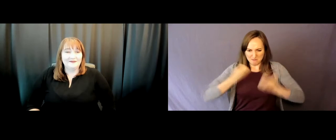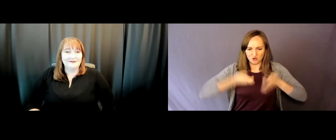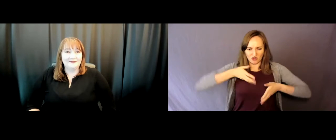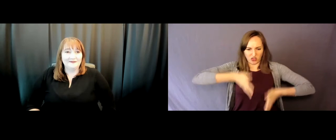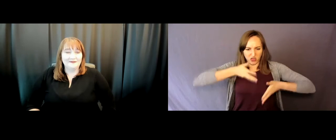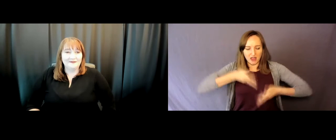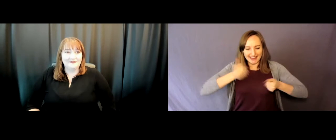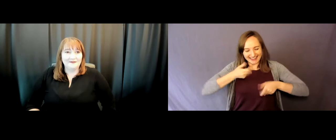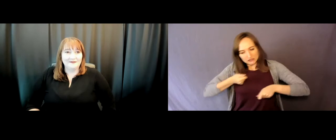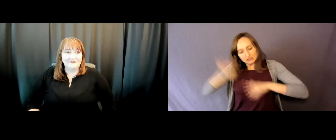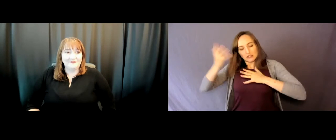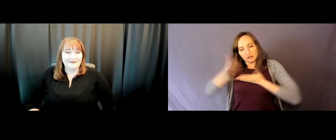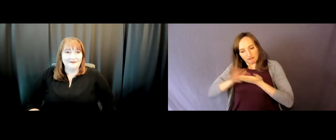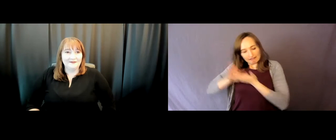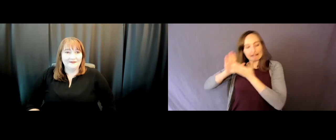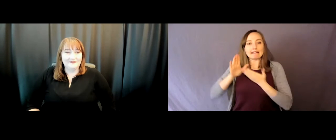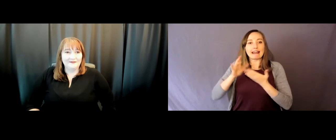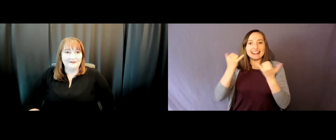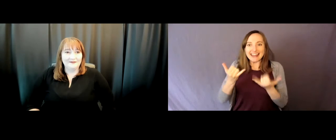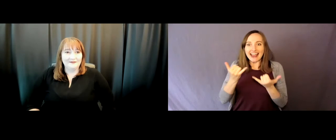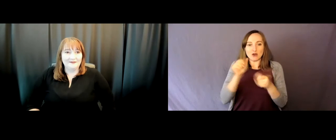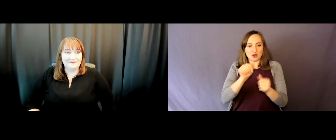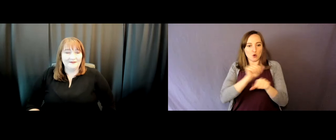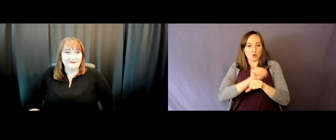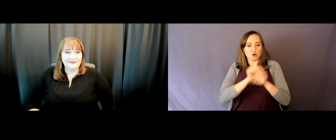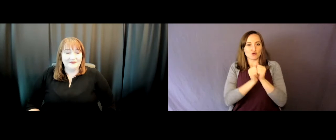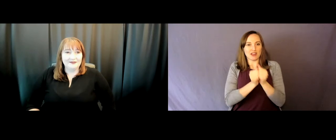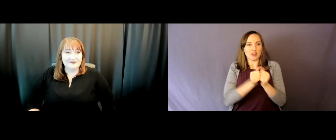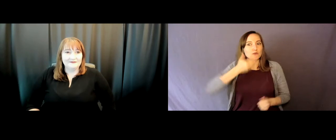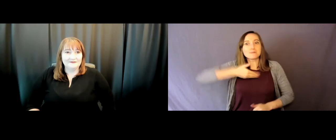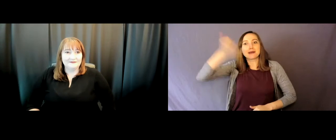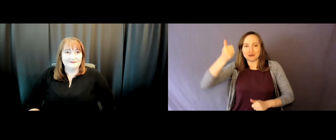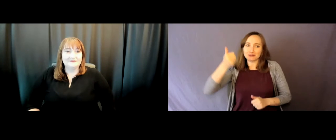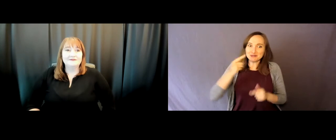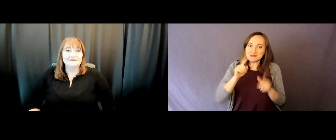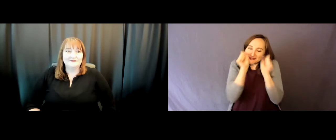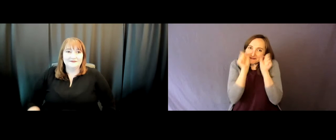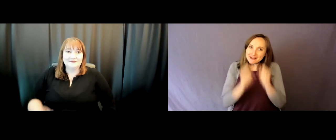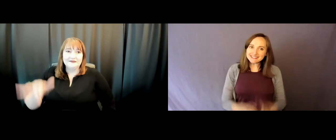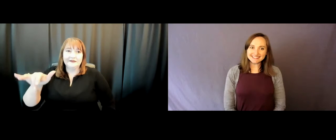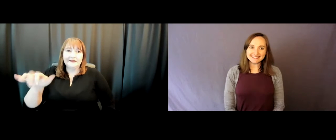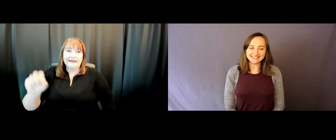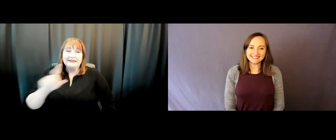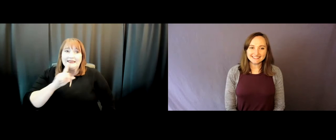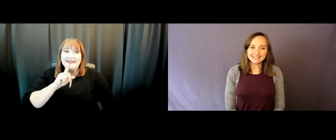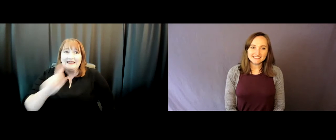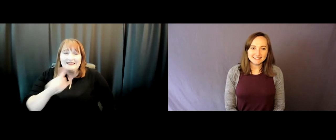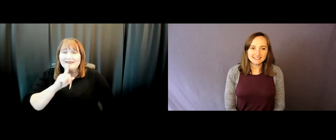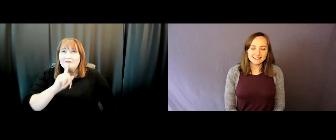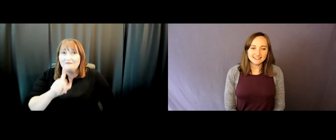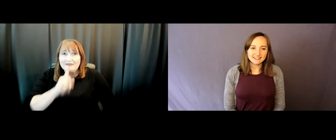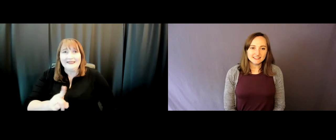could be a balance. And then now y'all can work together so much better. Yeah. So it's really amazing. It is. It really